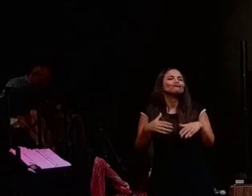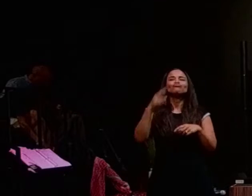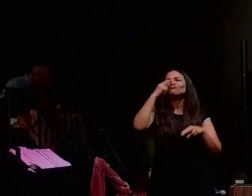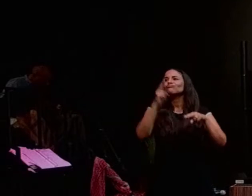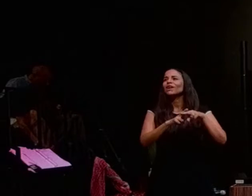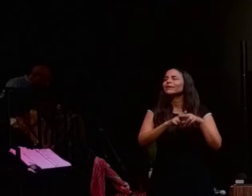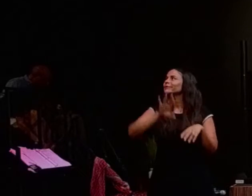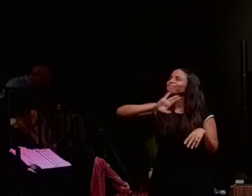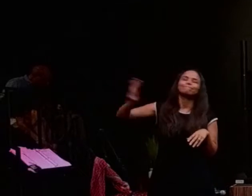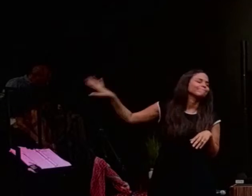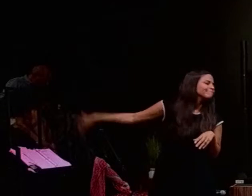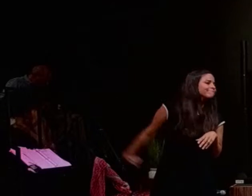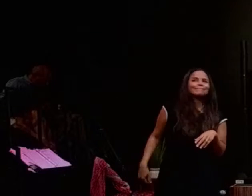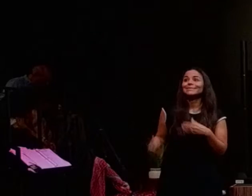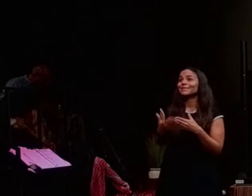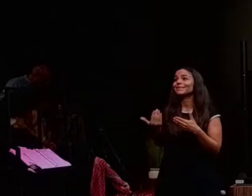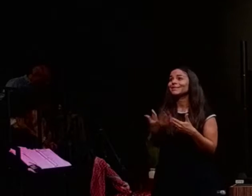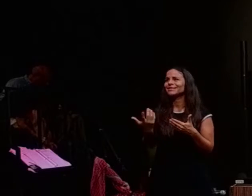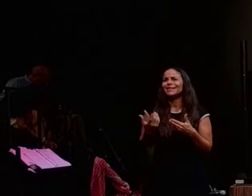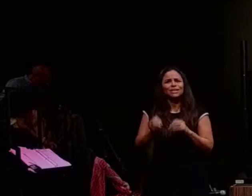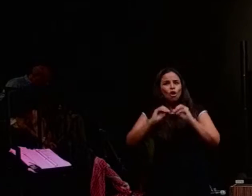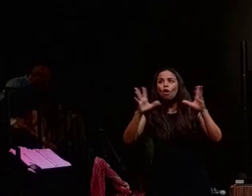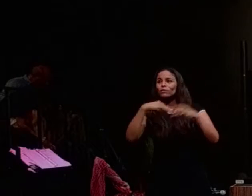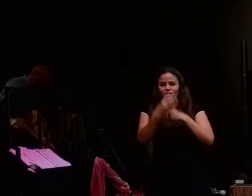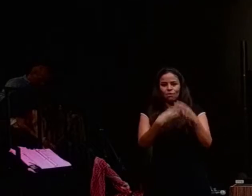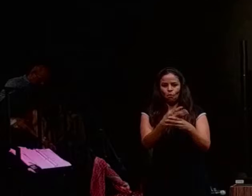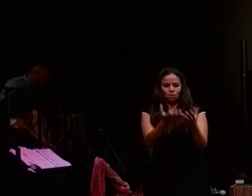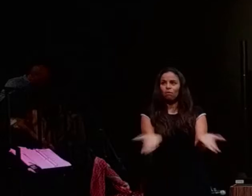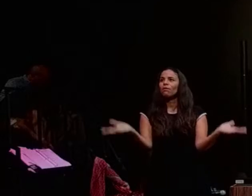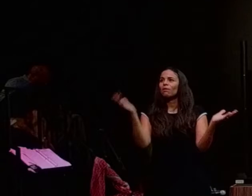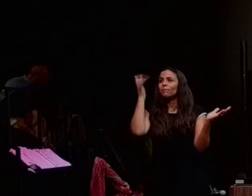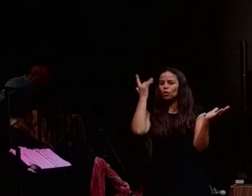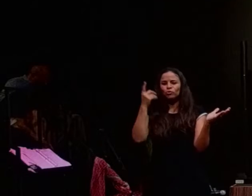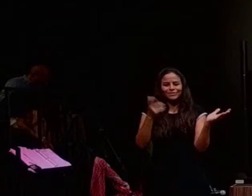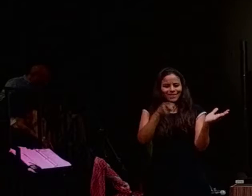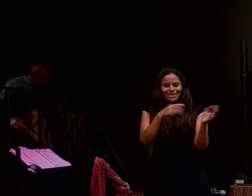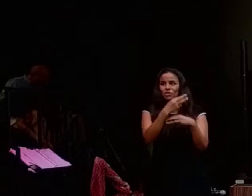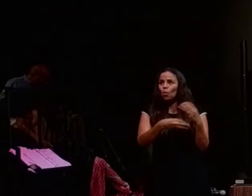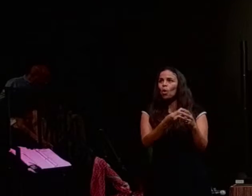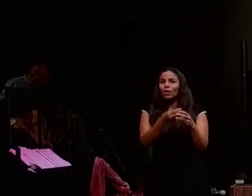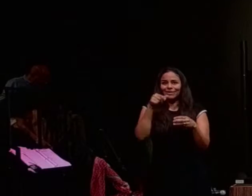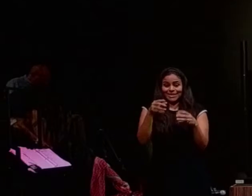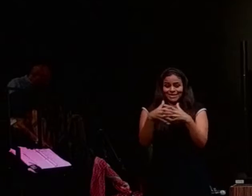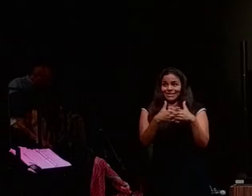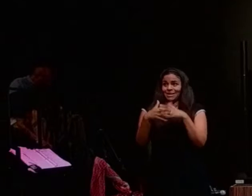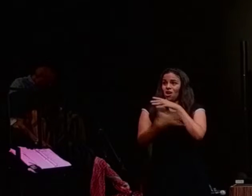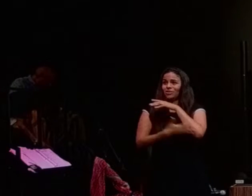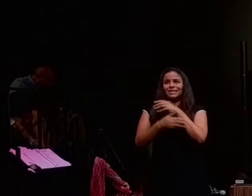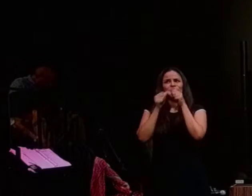back burner. It's pretty evident in the world we live in, just because we live in a very blessed nation, very blessed